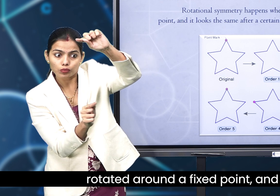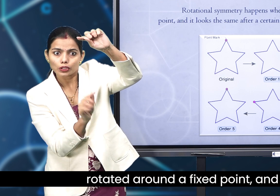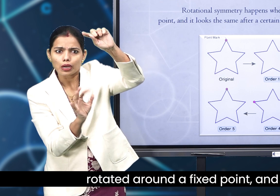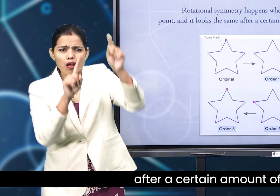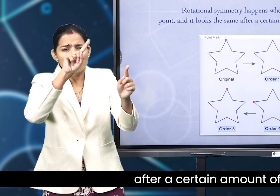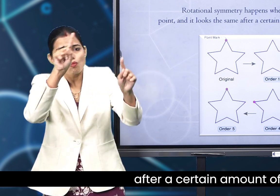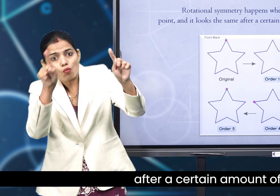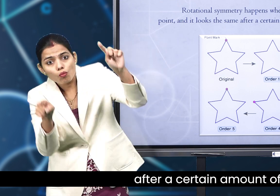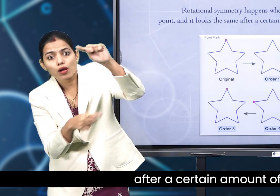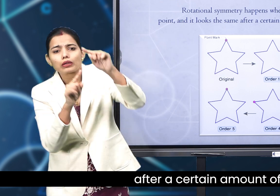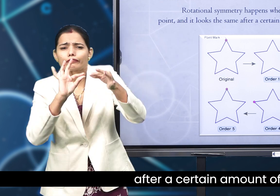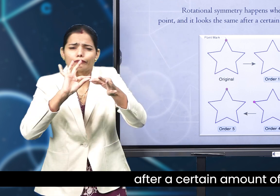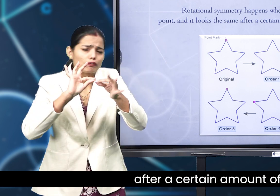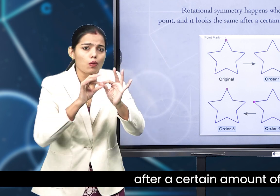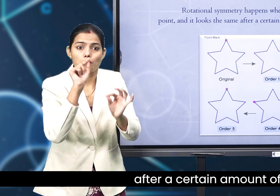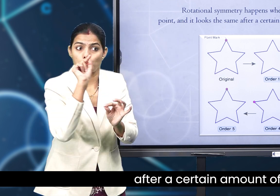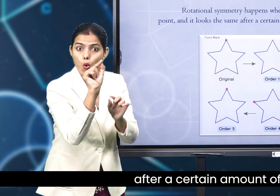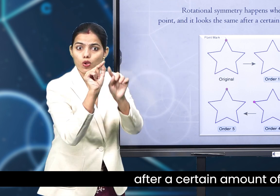same after a certain amount of rotation.